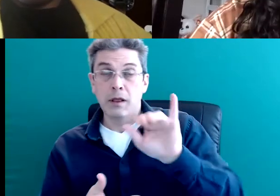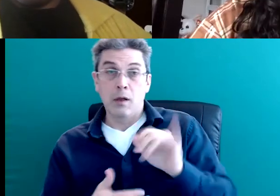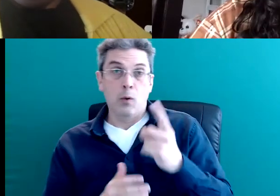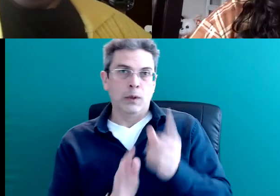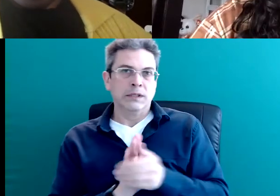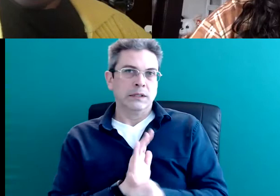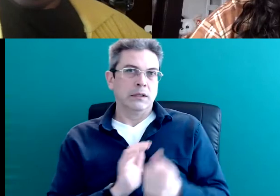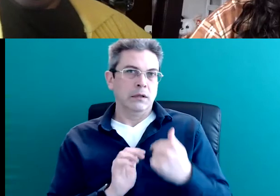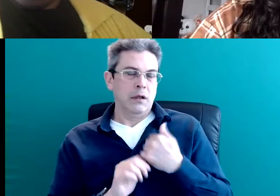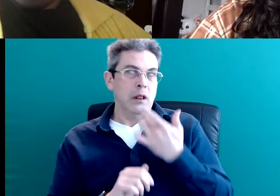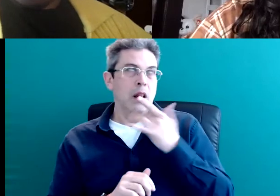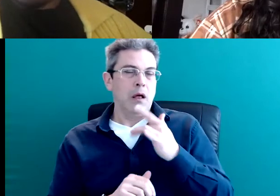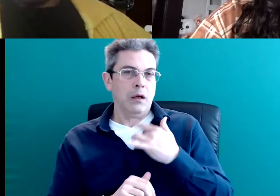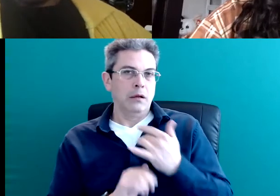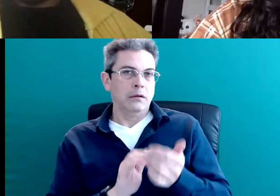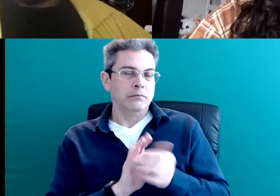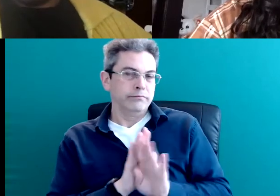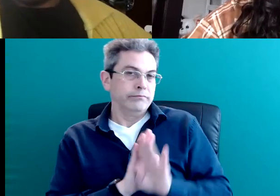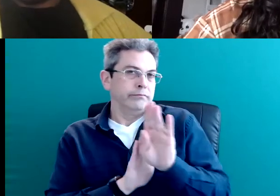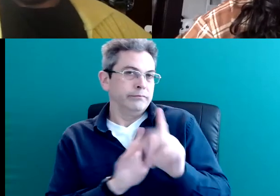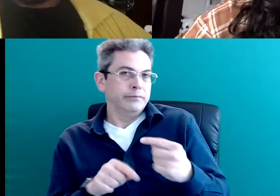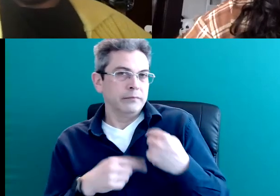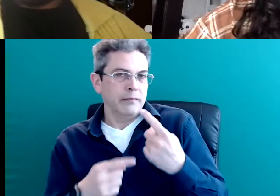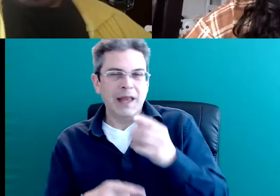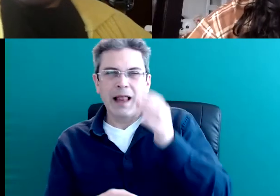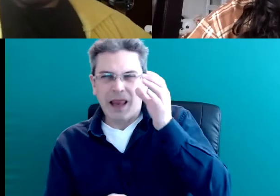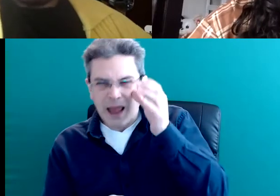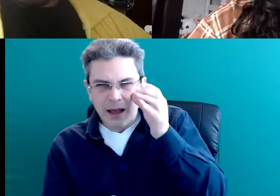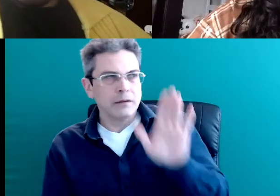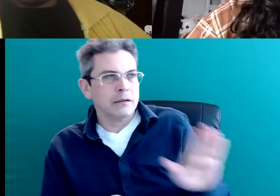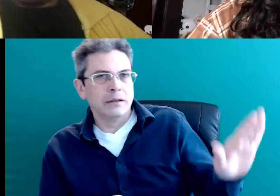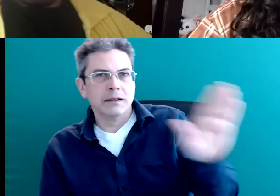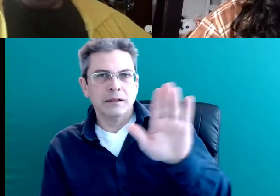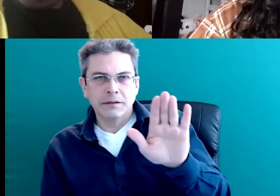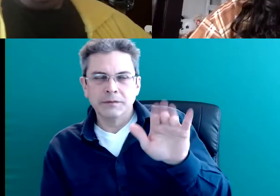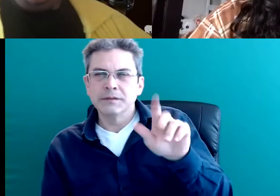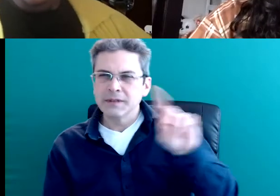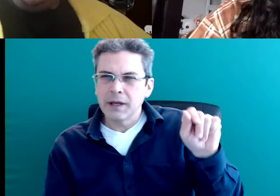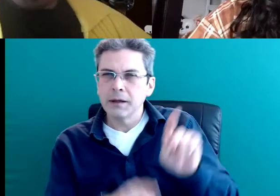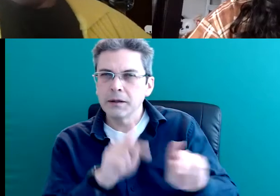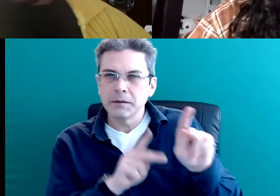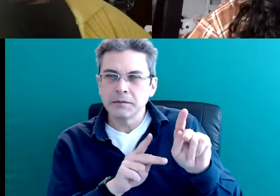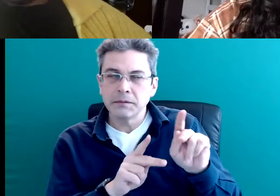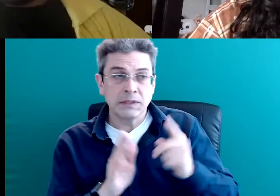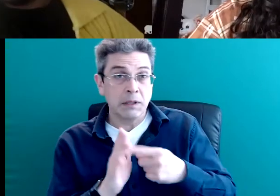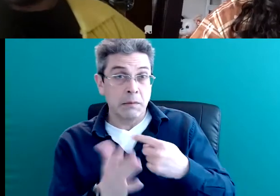able to listen to other disabled people and really kind of sit back and understand like where I don't need to be speaking.